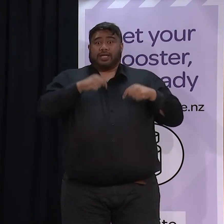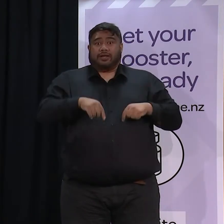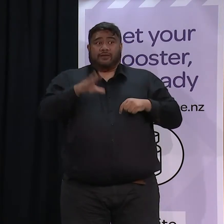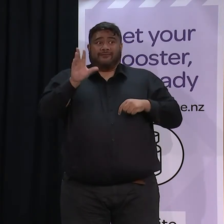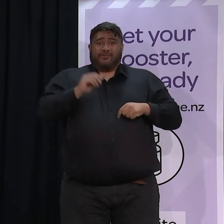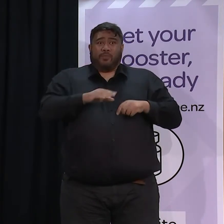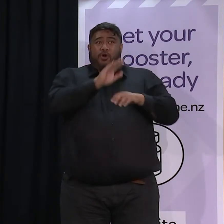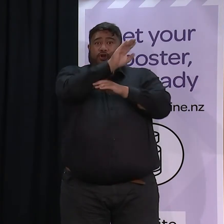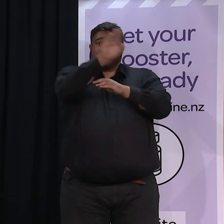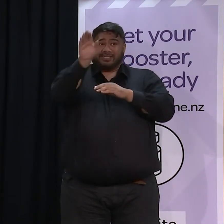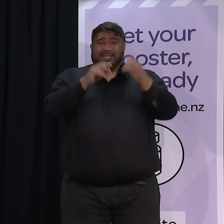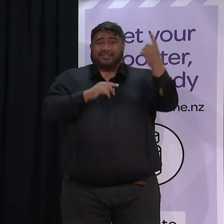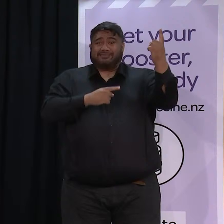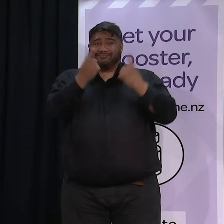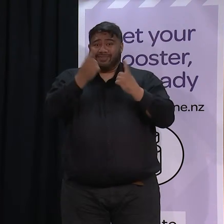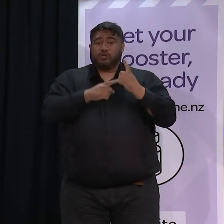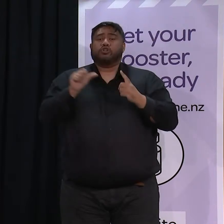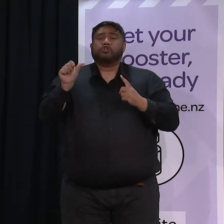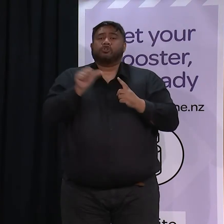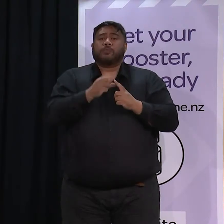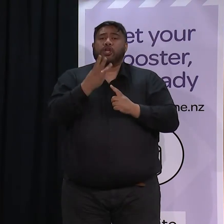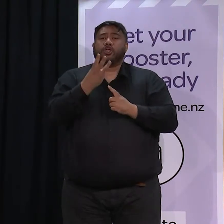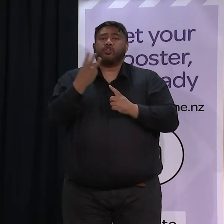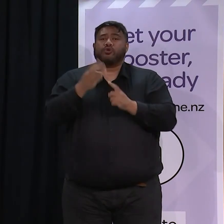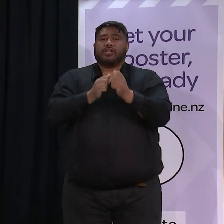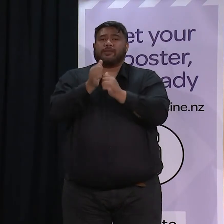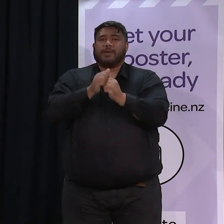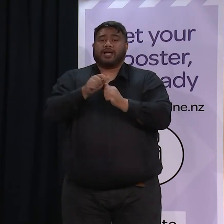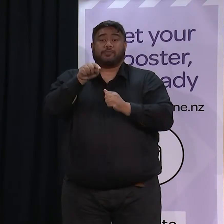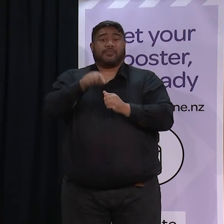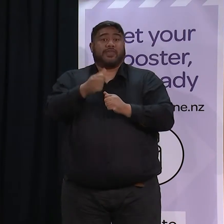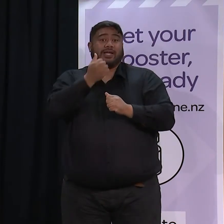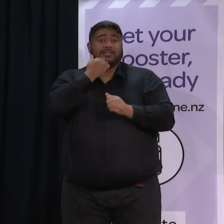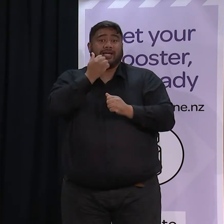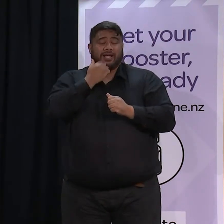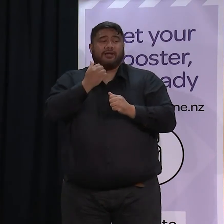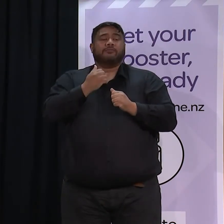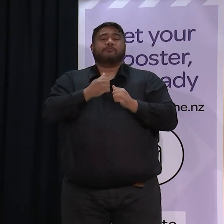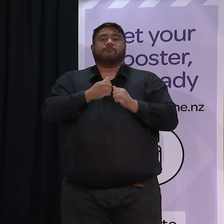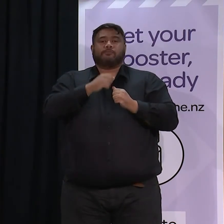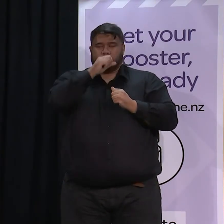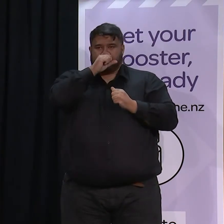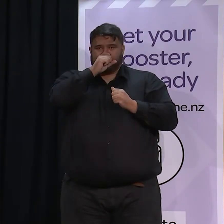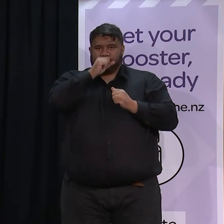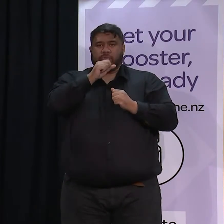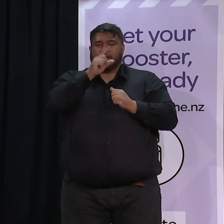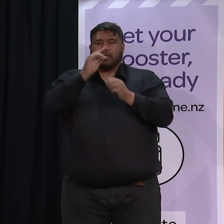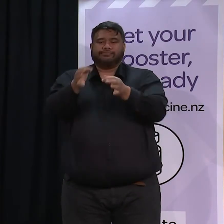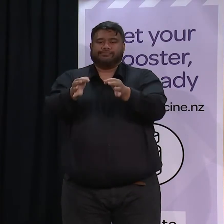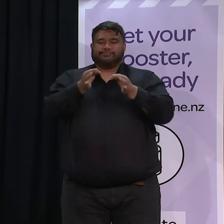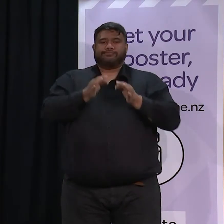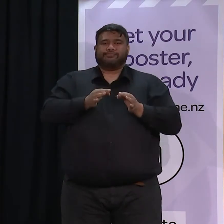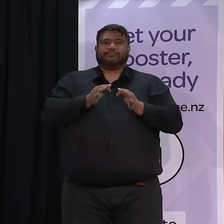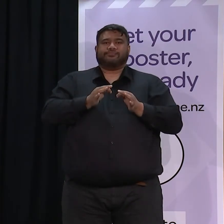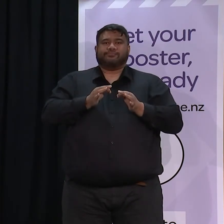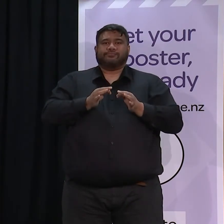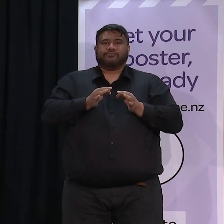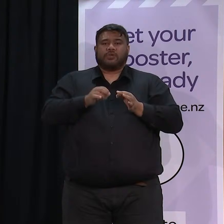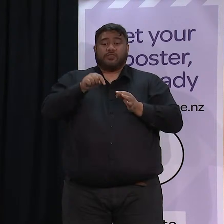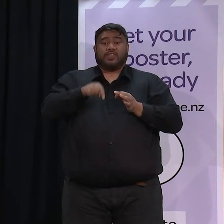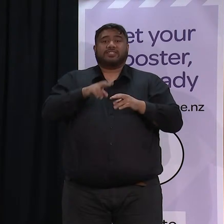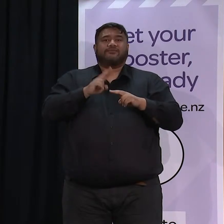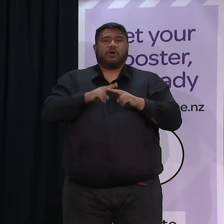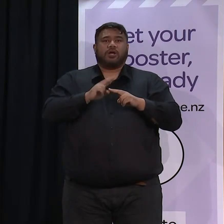to start from the 13th of March. Today I can confirm that New Zealanders in Step 2 will now be able to arrive from 11:59 p.m.